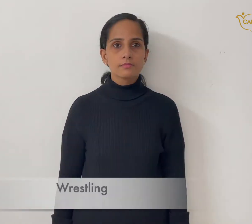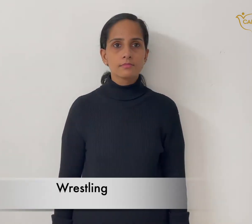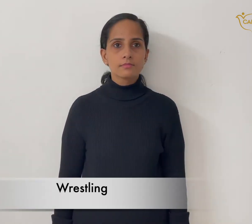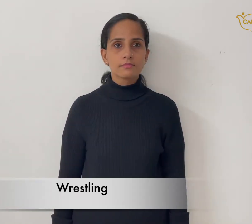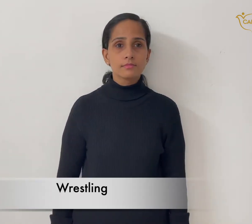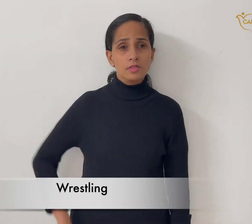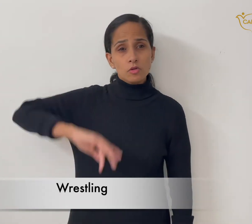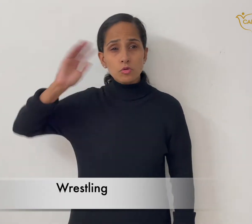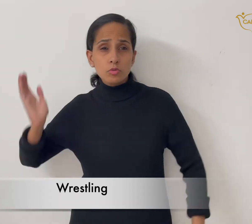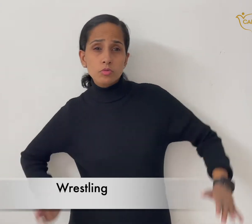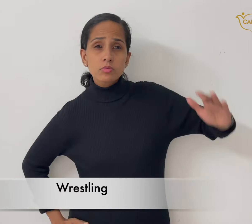118. Wrestling.